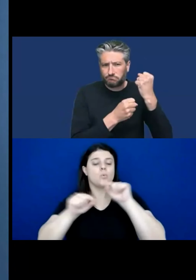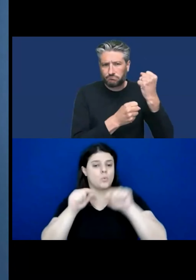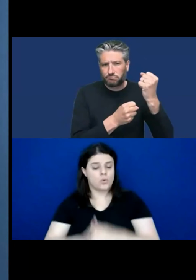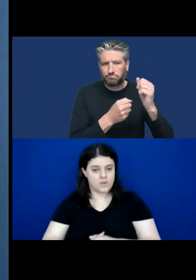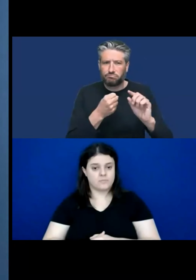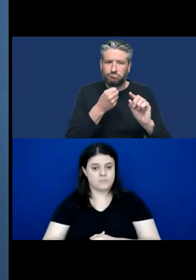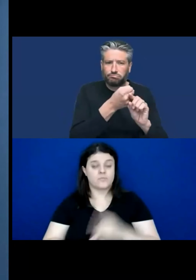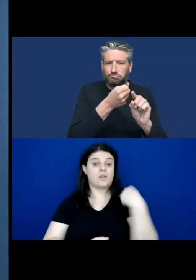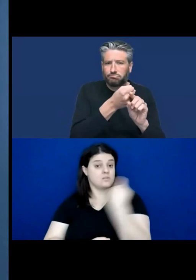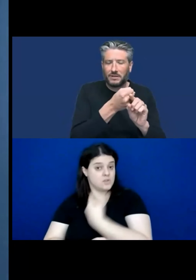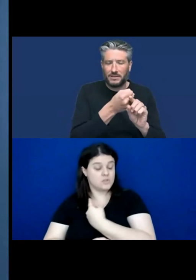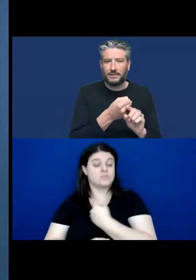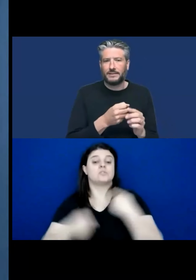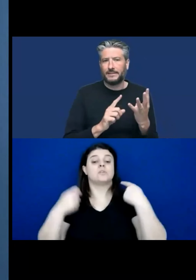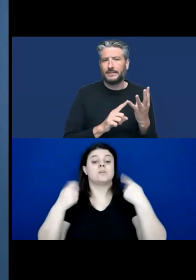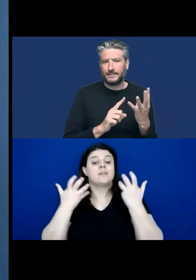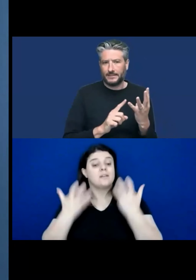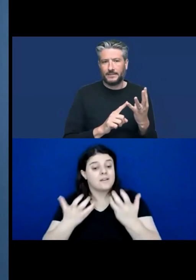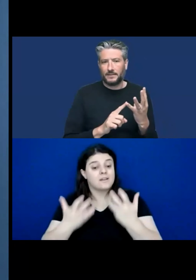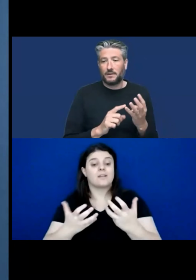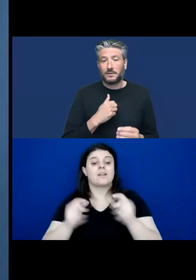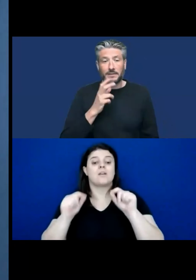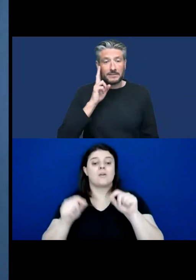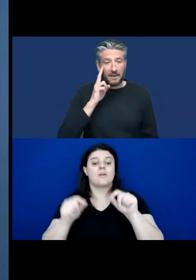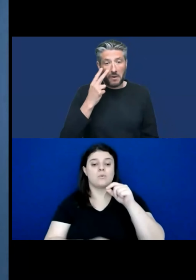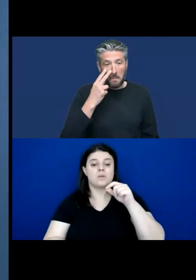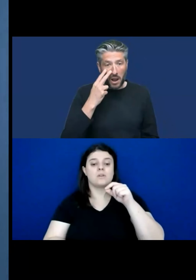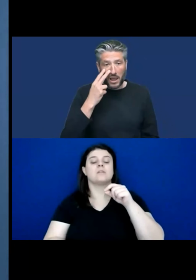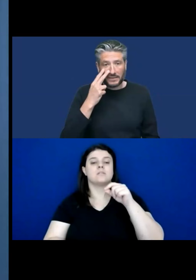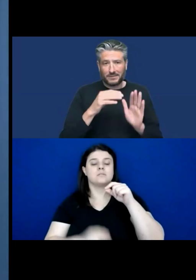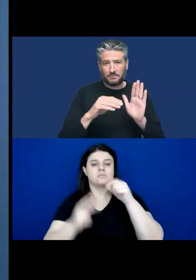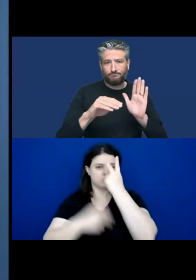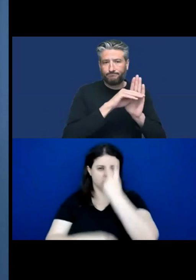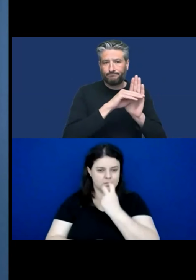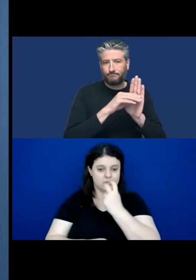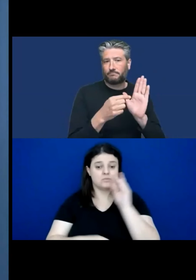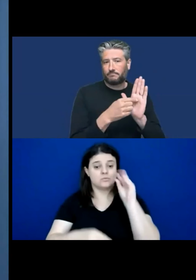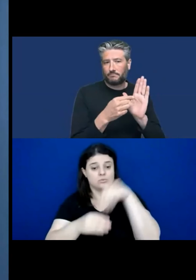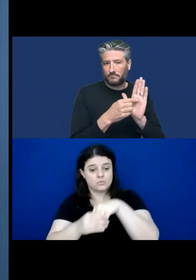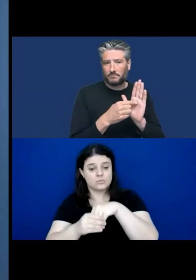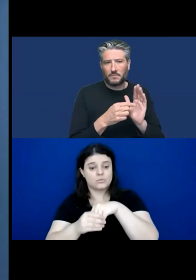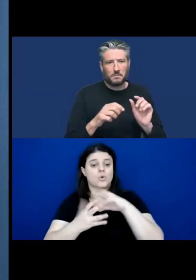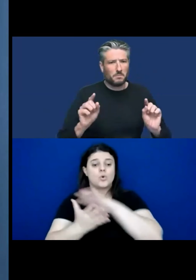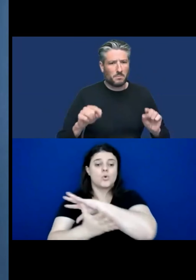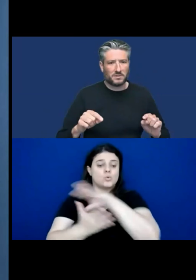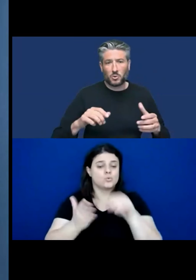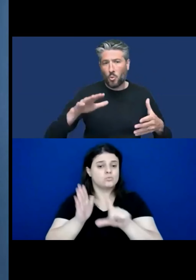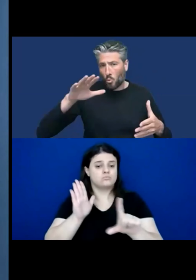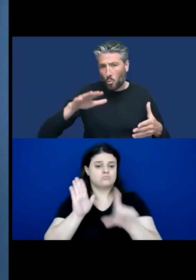We really want deafblindness to be included in every legislative